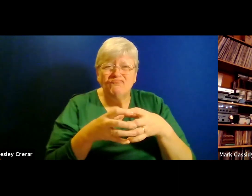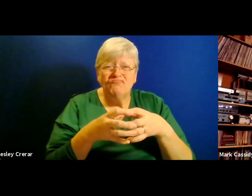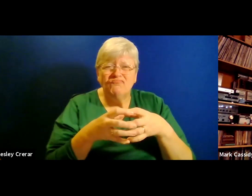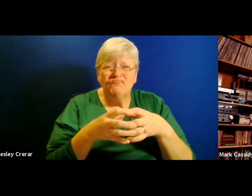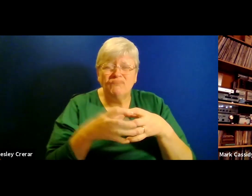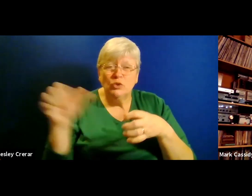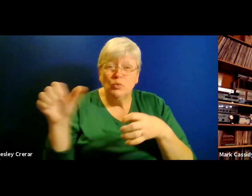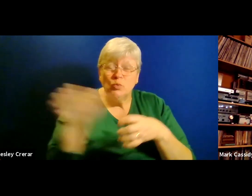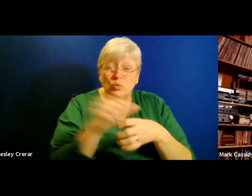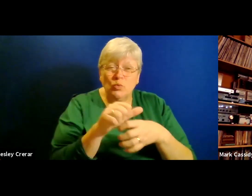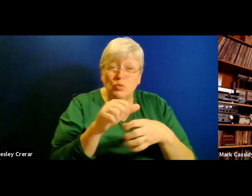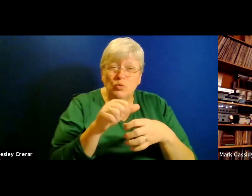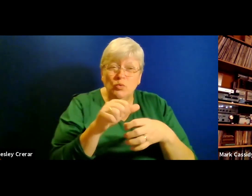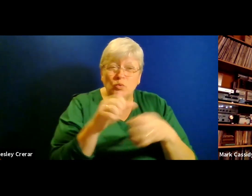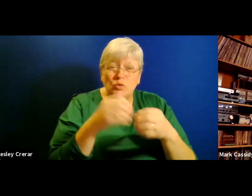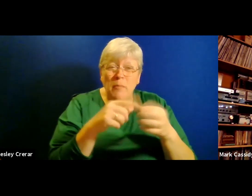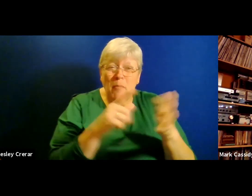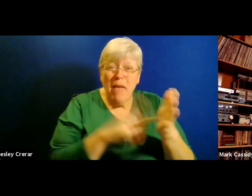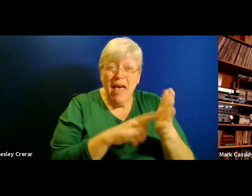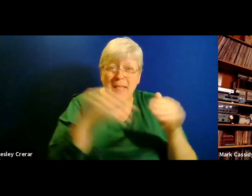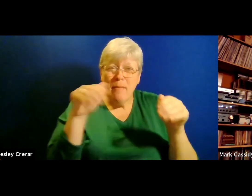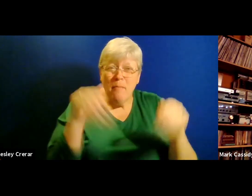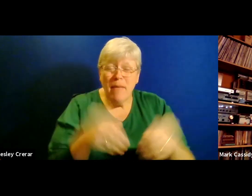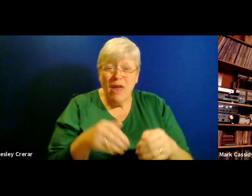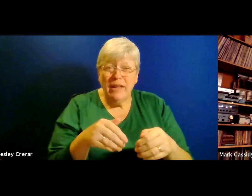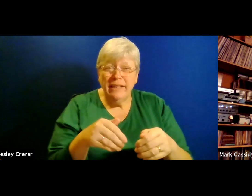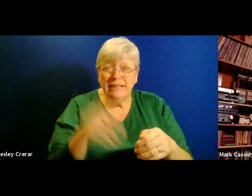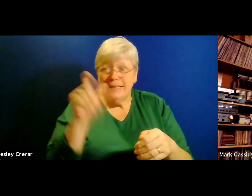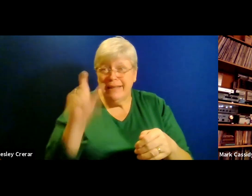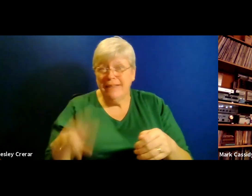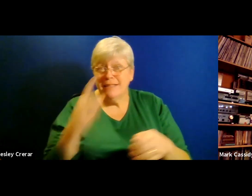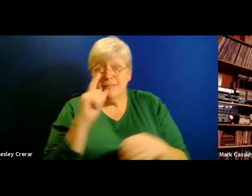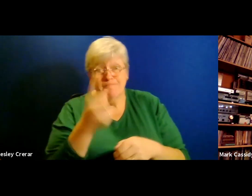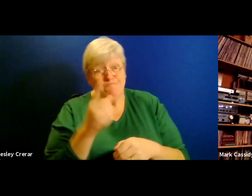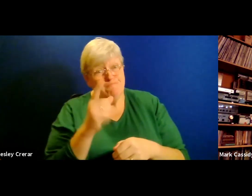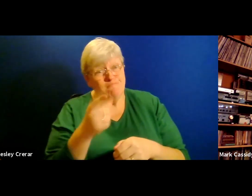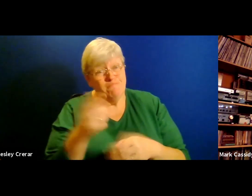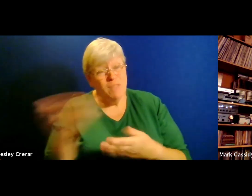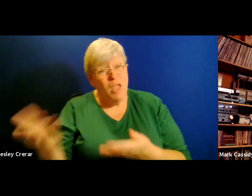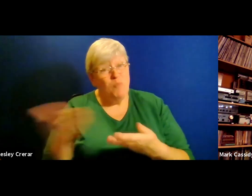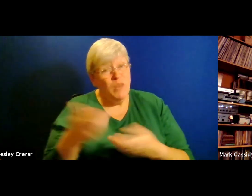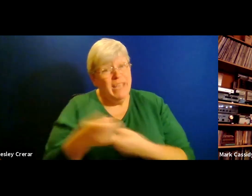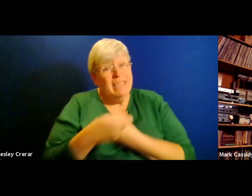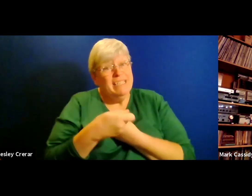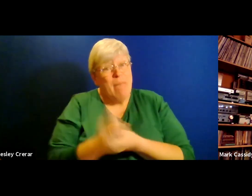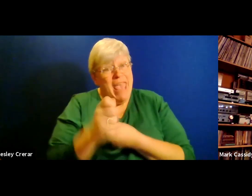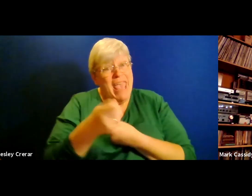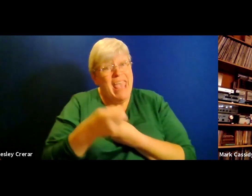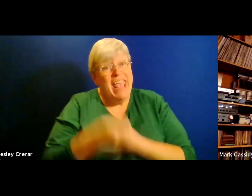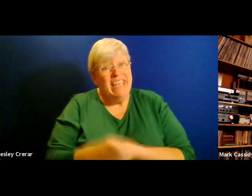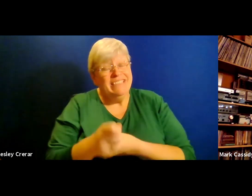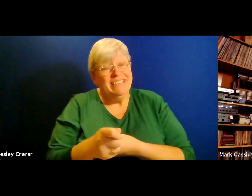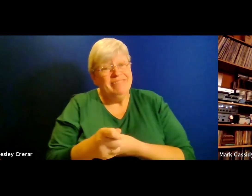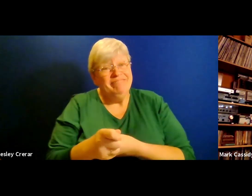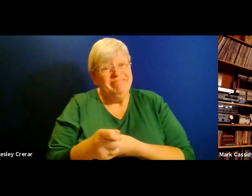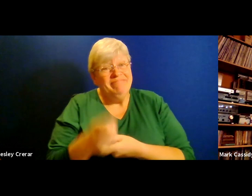Should Bell be buried by this grit, guests are warned. Bring spade. Mine waits